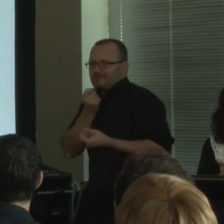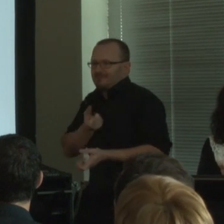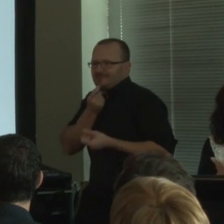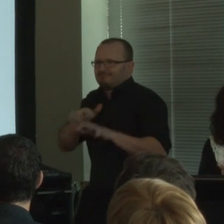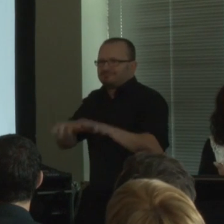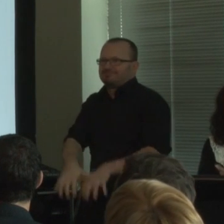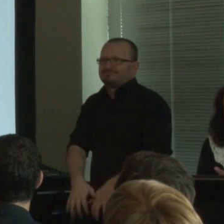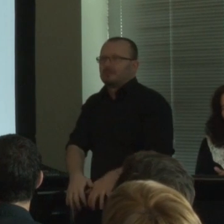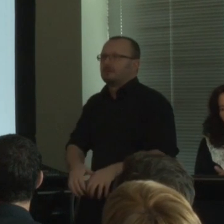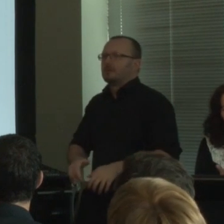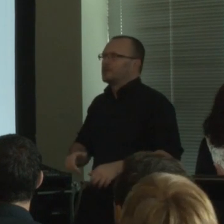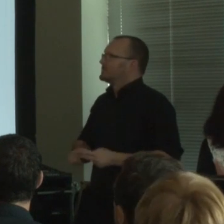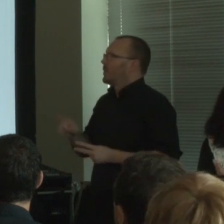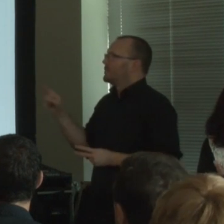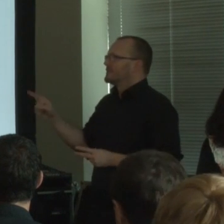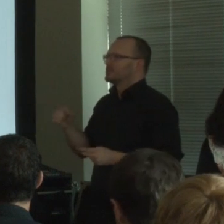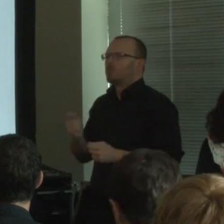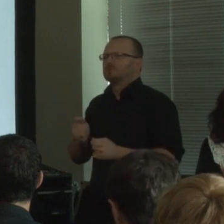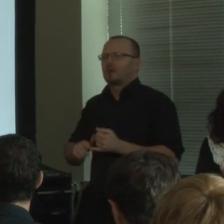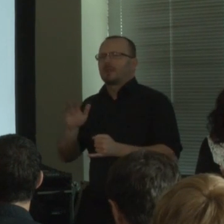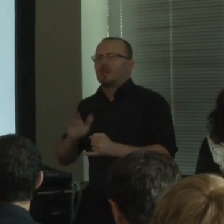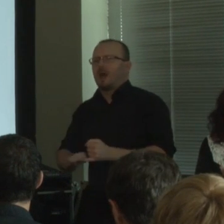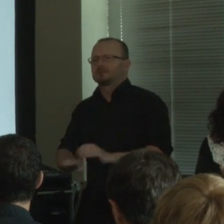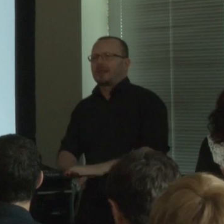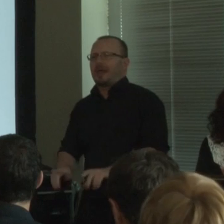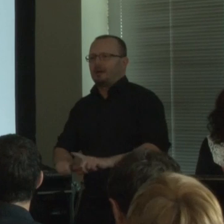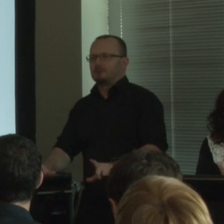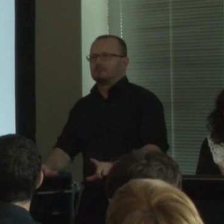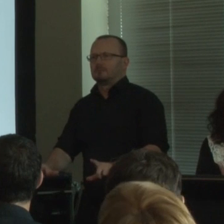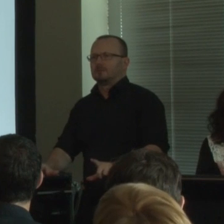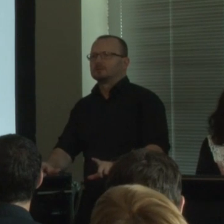to that layer. It's the last layer almost. You have got time to sit down.